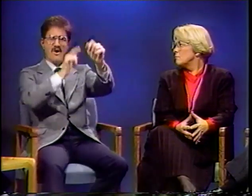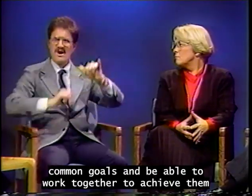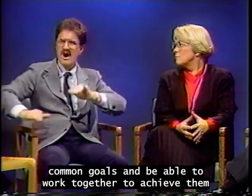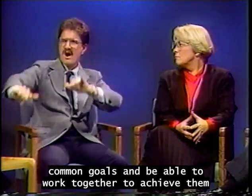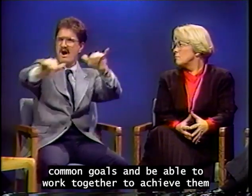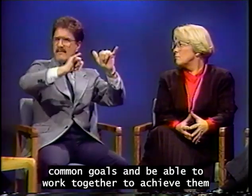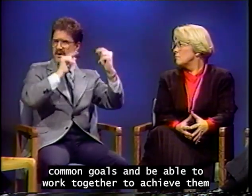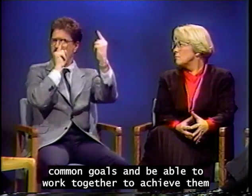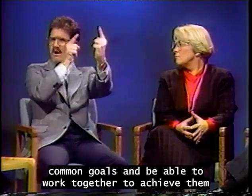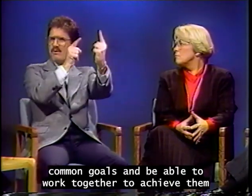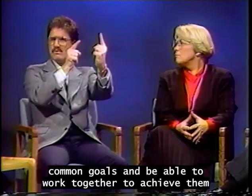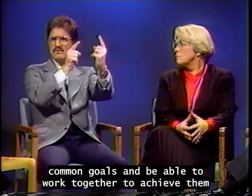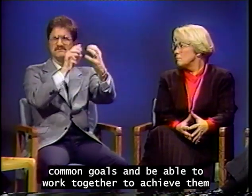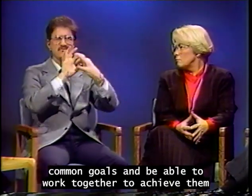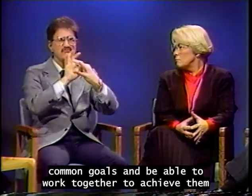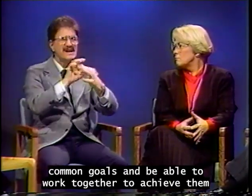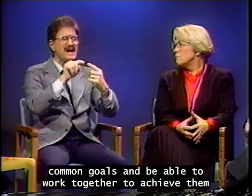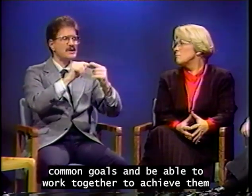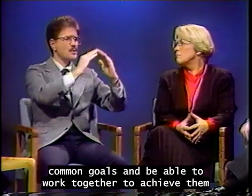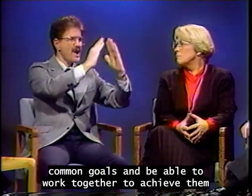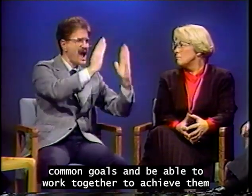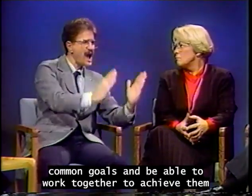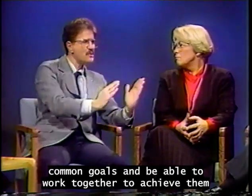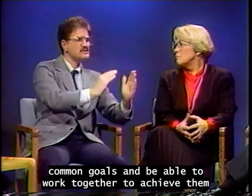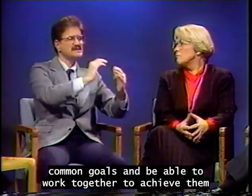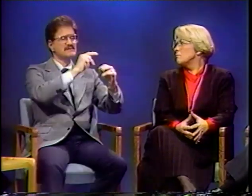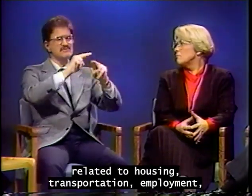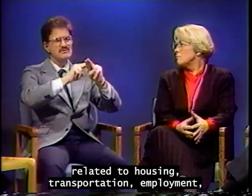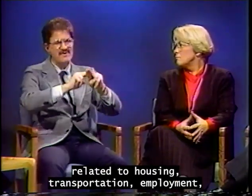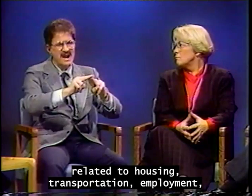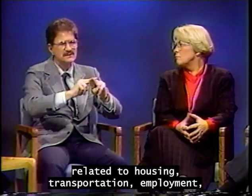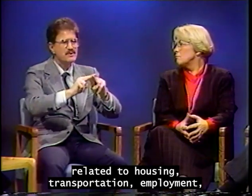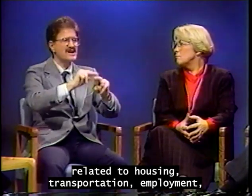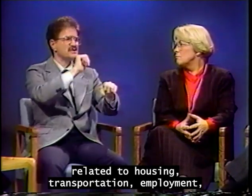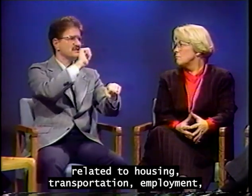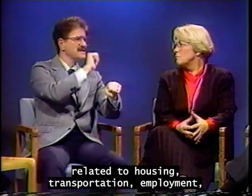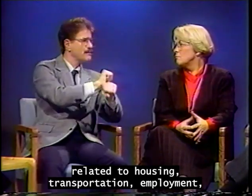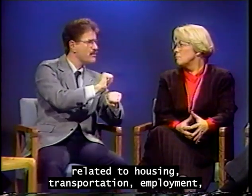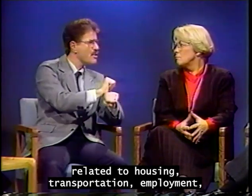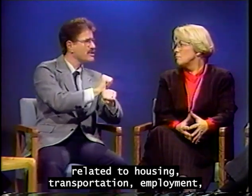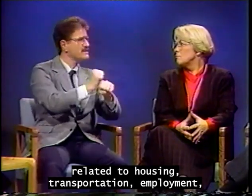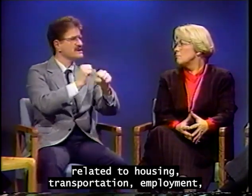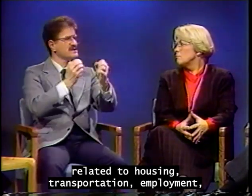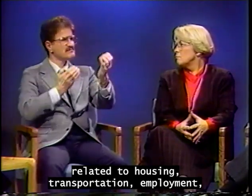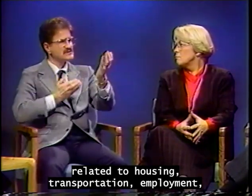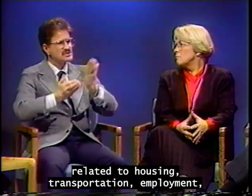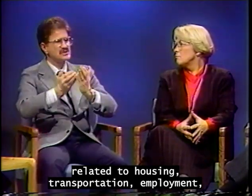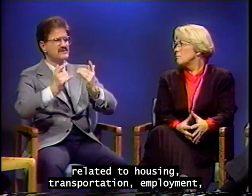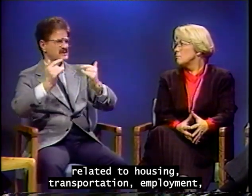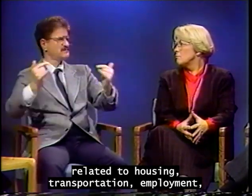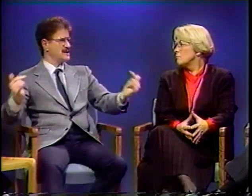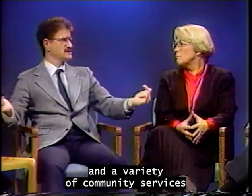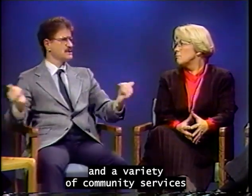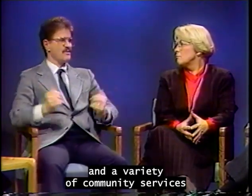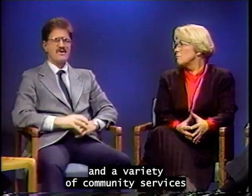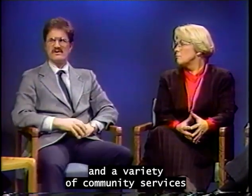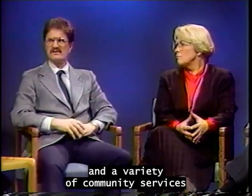find common goals and be able to work together to achieve them related to housing, transportation, employment, and a variety of